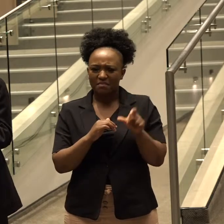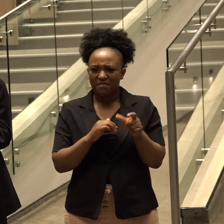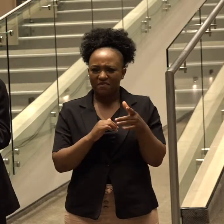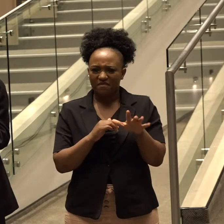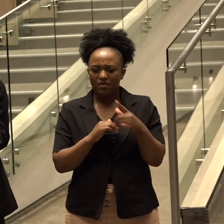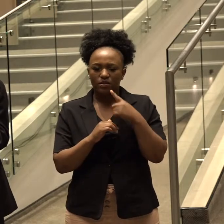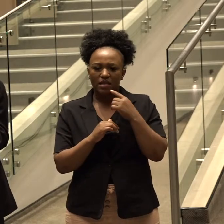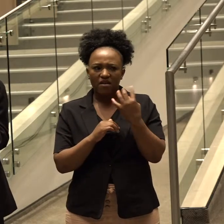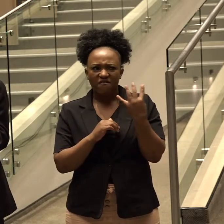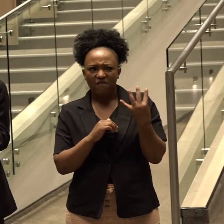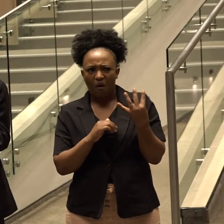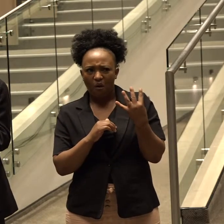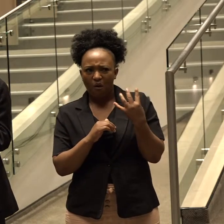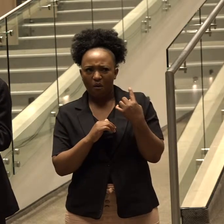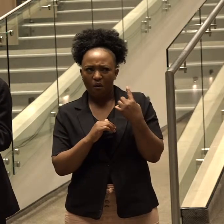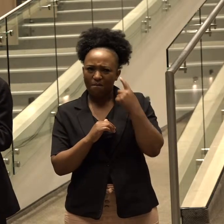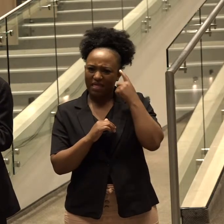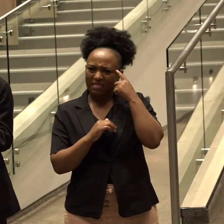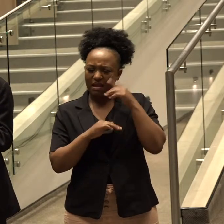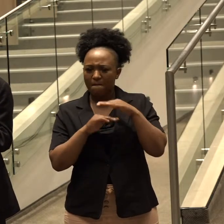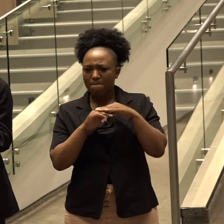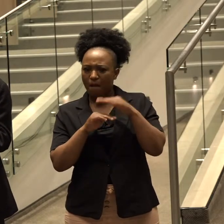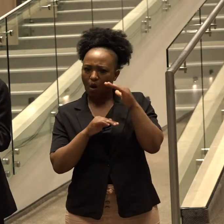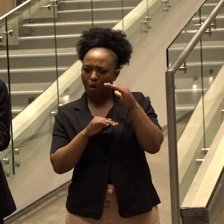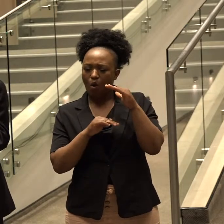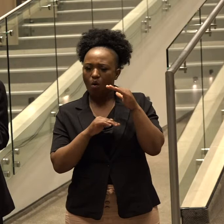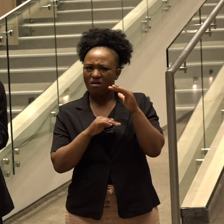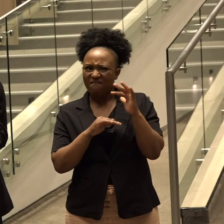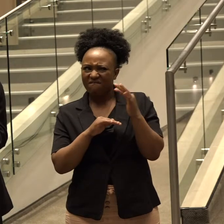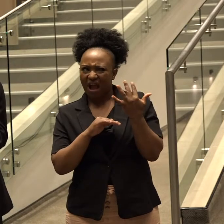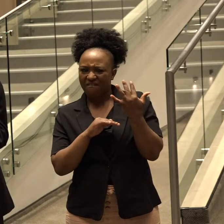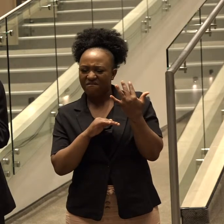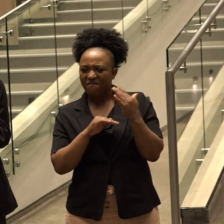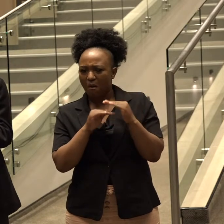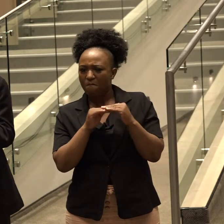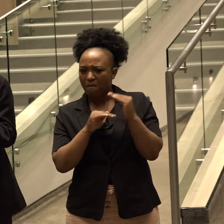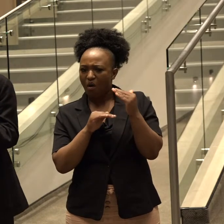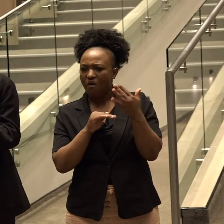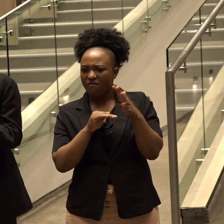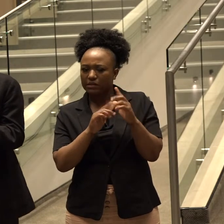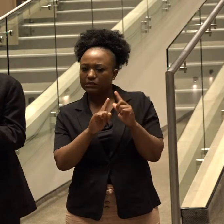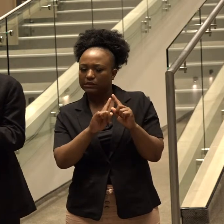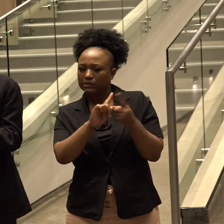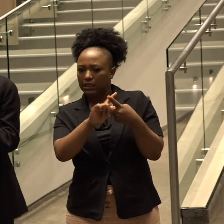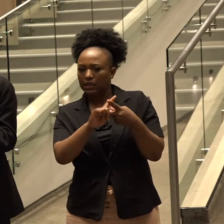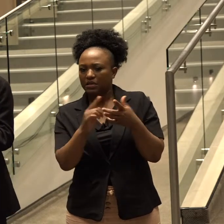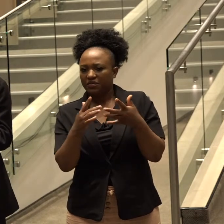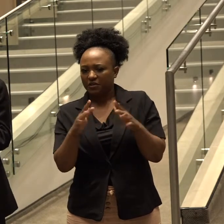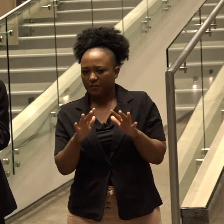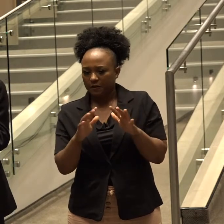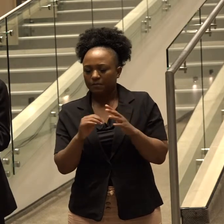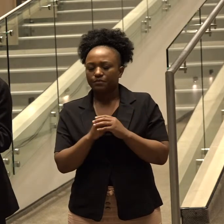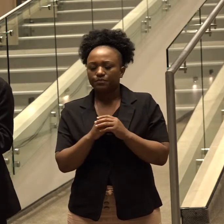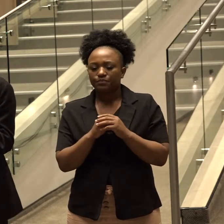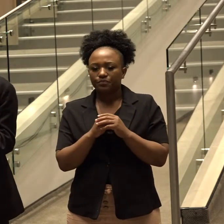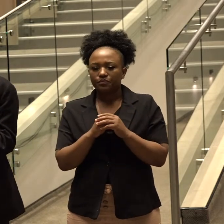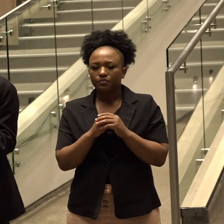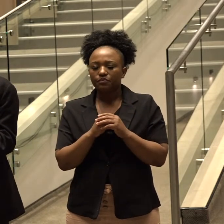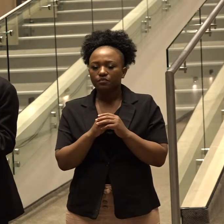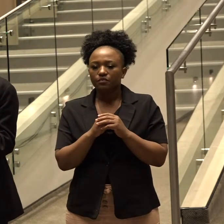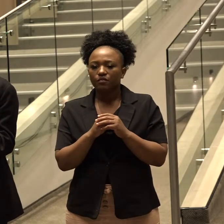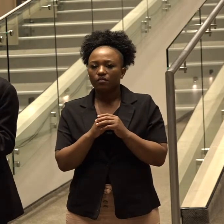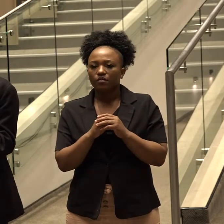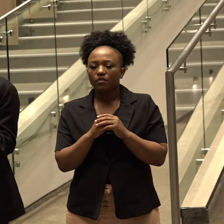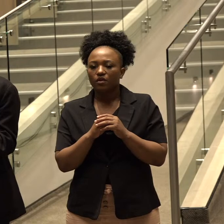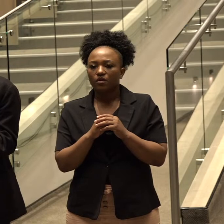for I think it's far about four incidents we we had as some